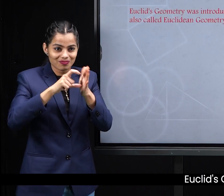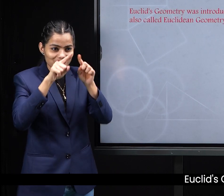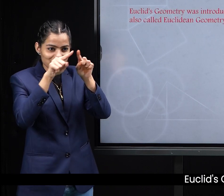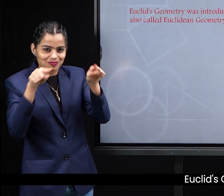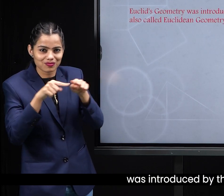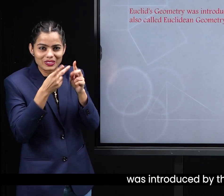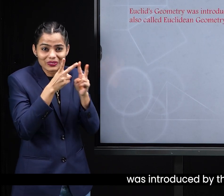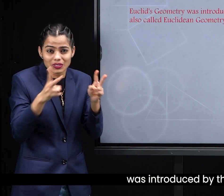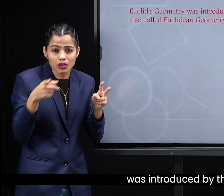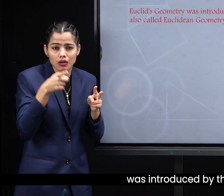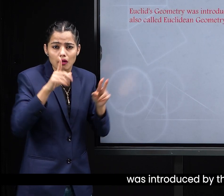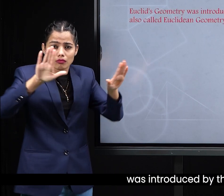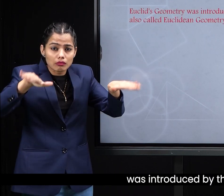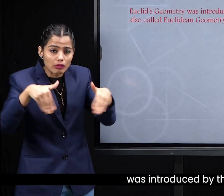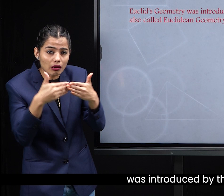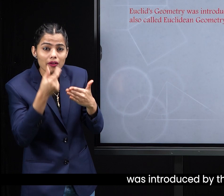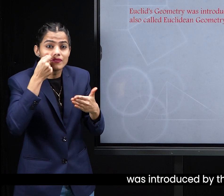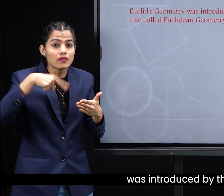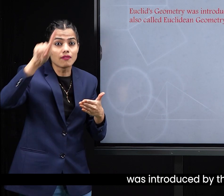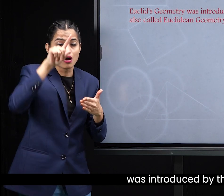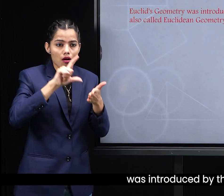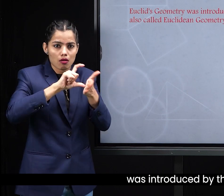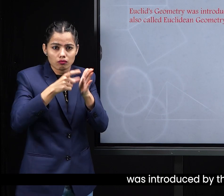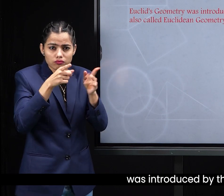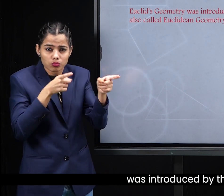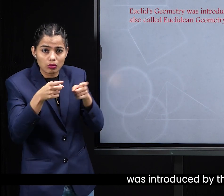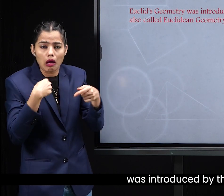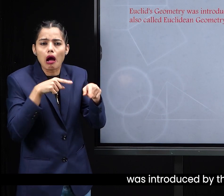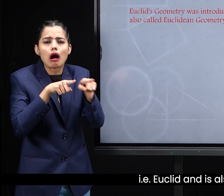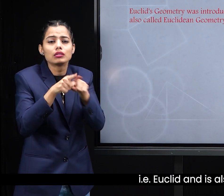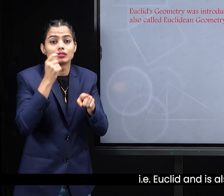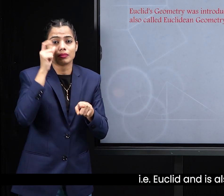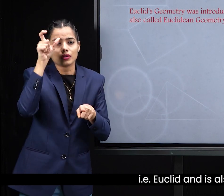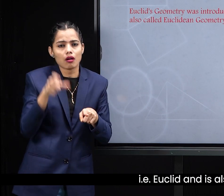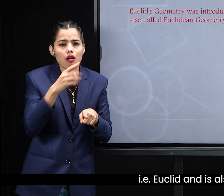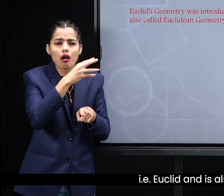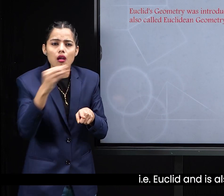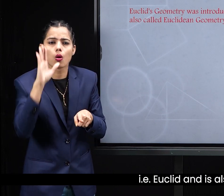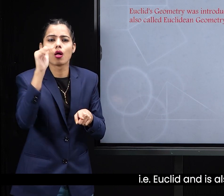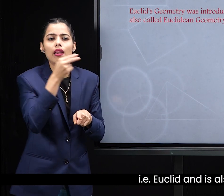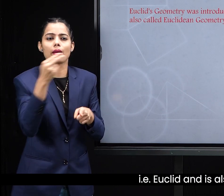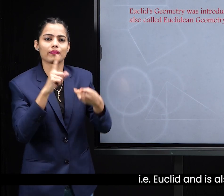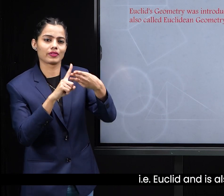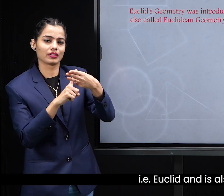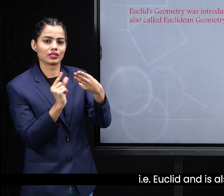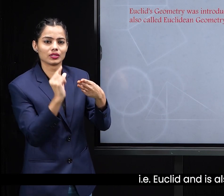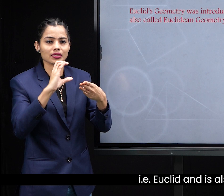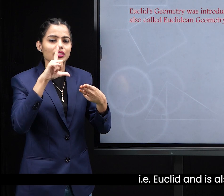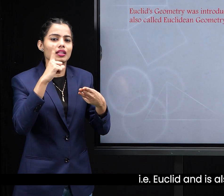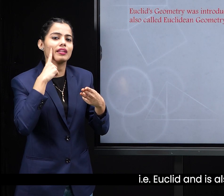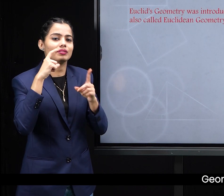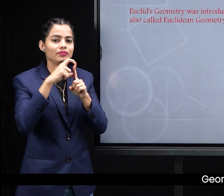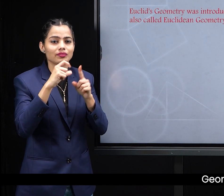Euclid's geometry was introduced by the father of geometry, that is Euclid, and is also